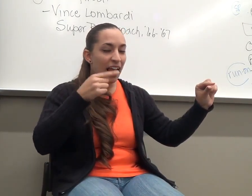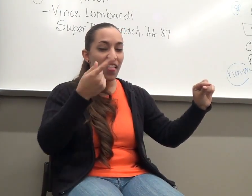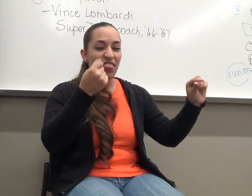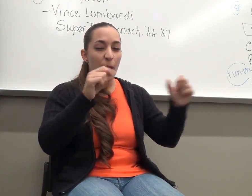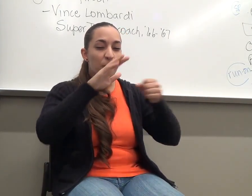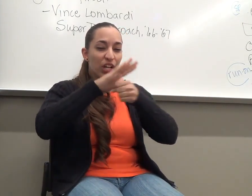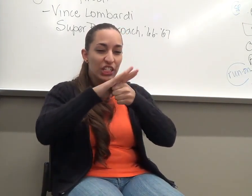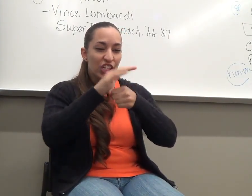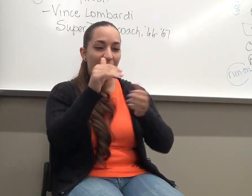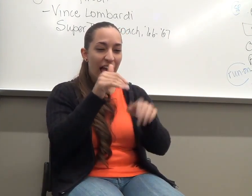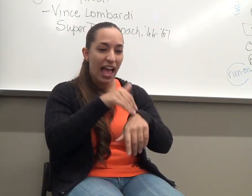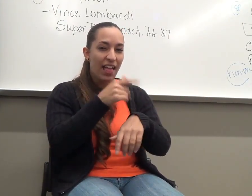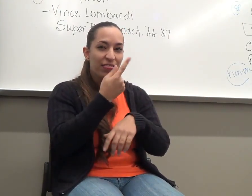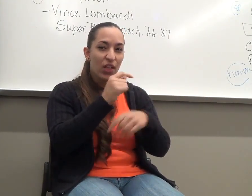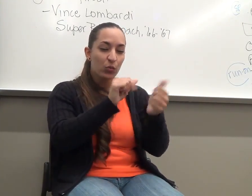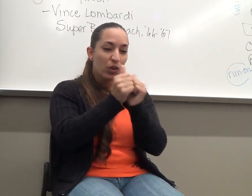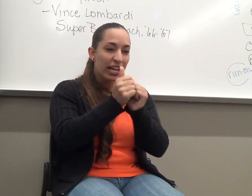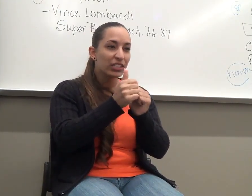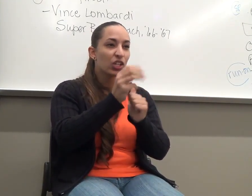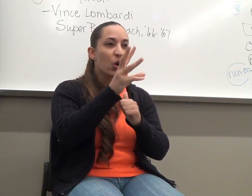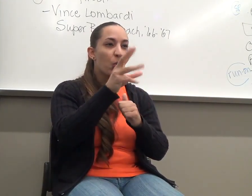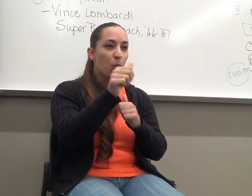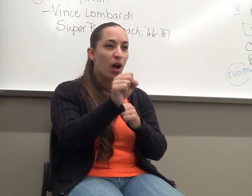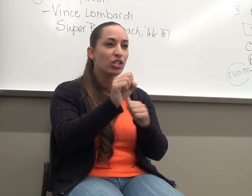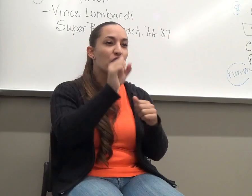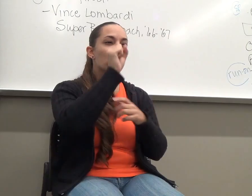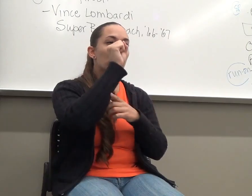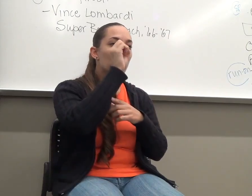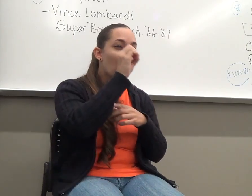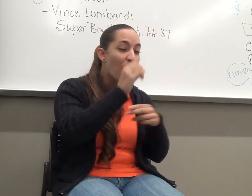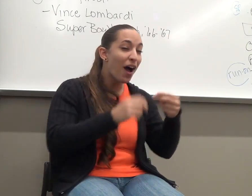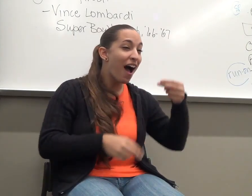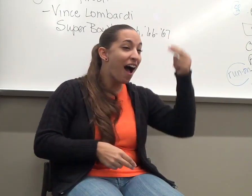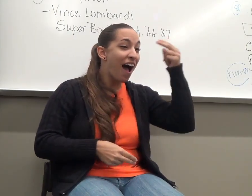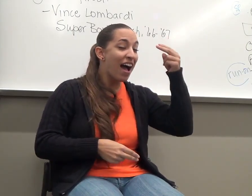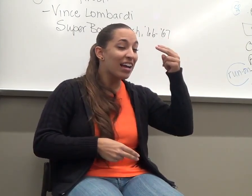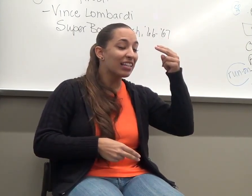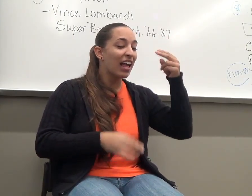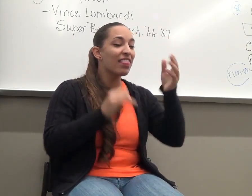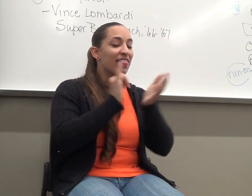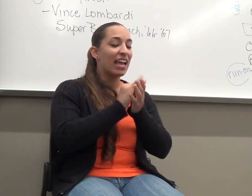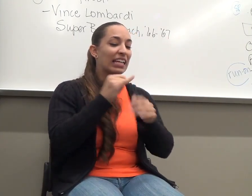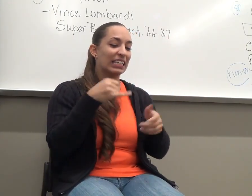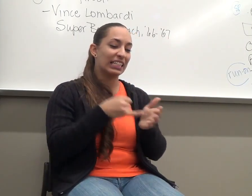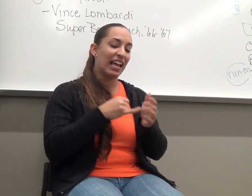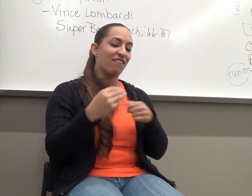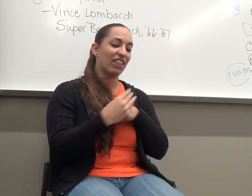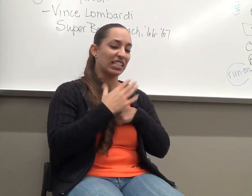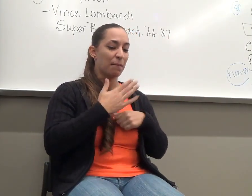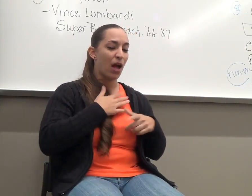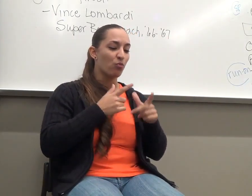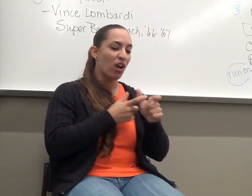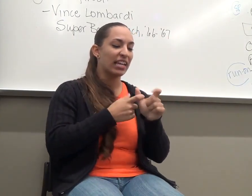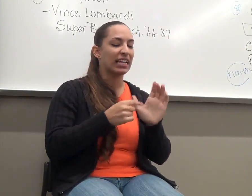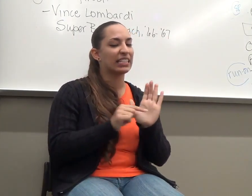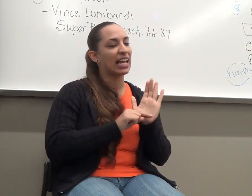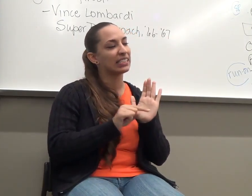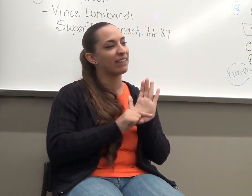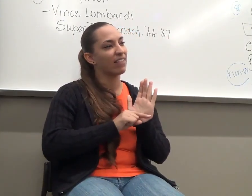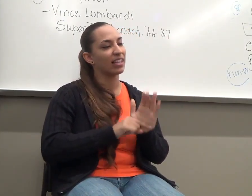learned who she was from all these events. Okay. Now, the test of this